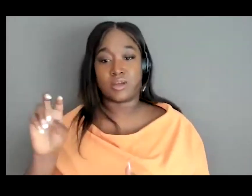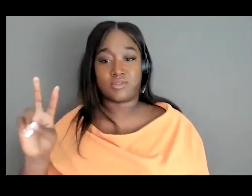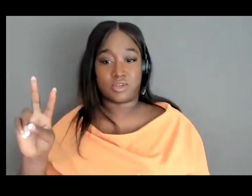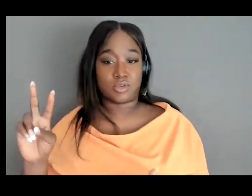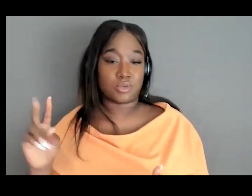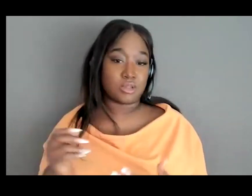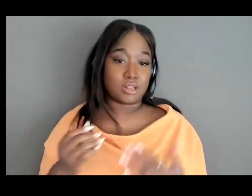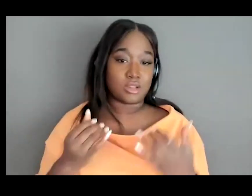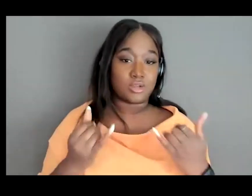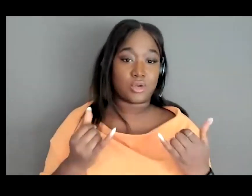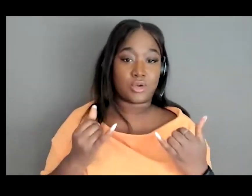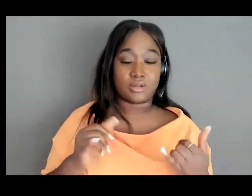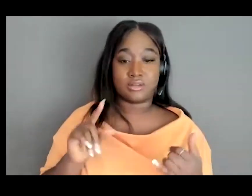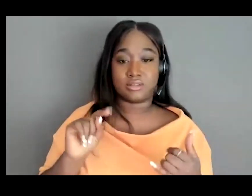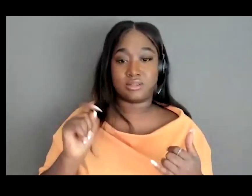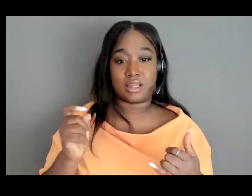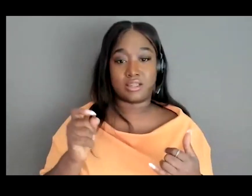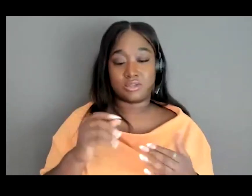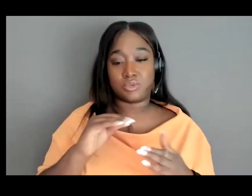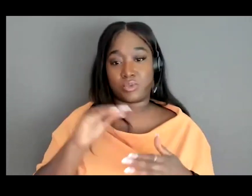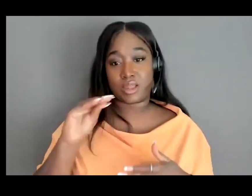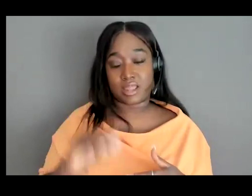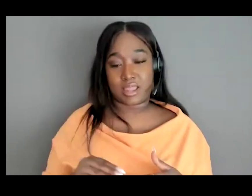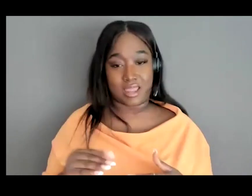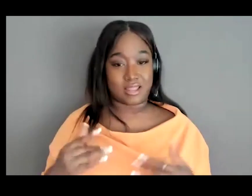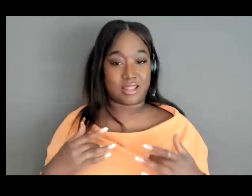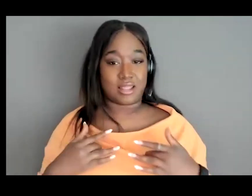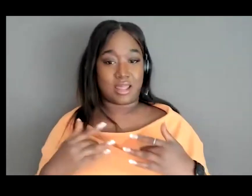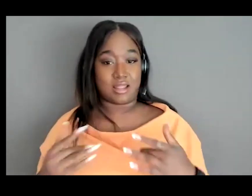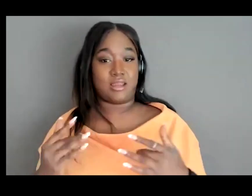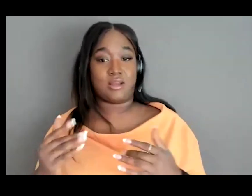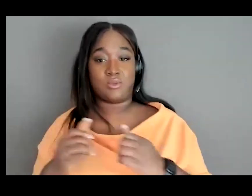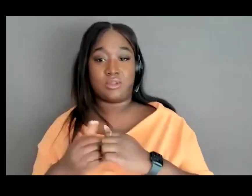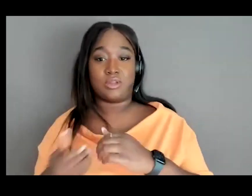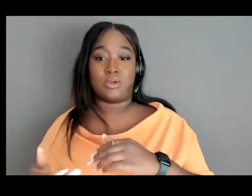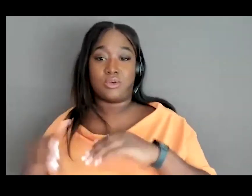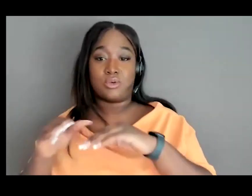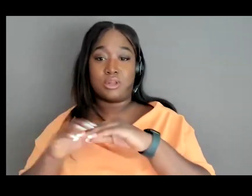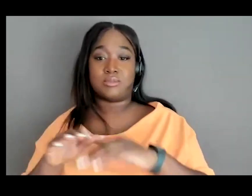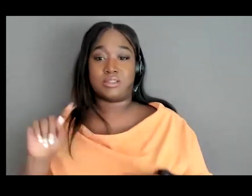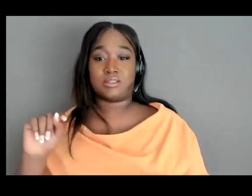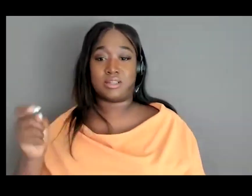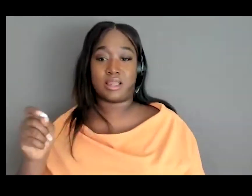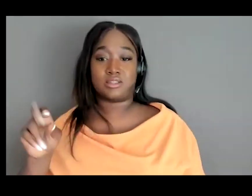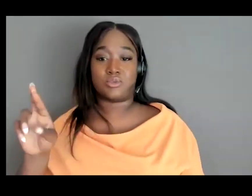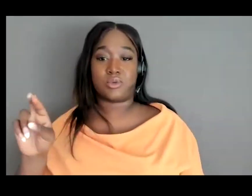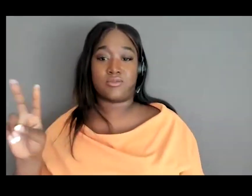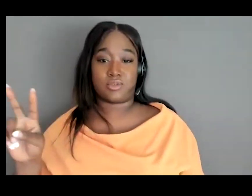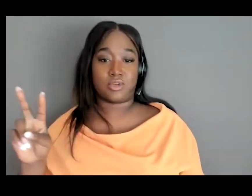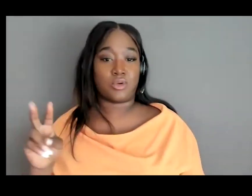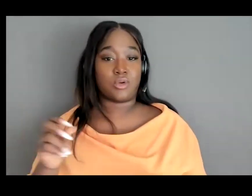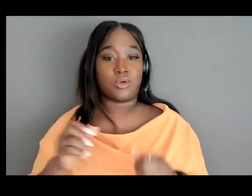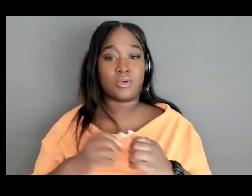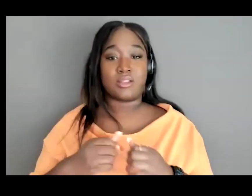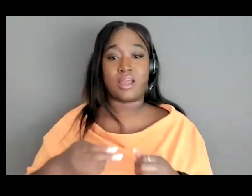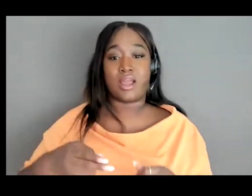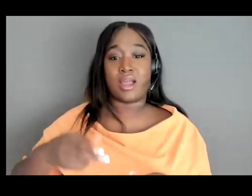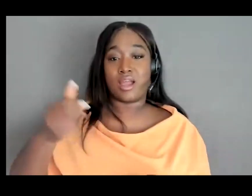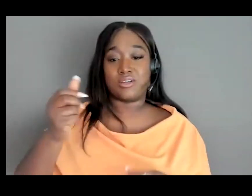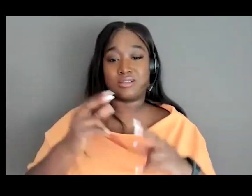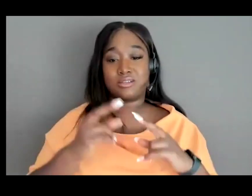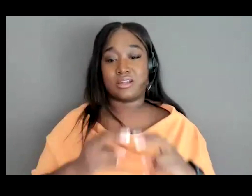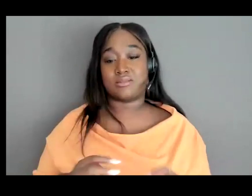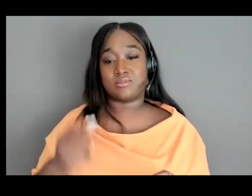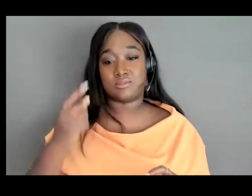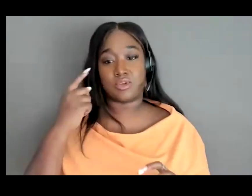current tax rate and the likelihood of increasing tax revenue through higher assessments of new